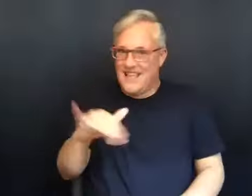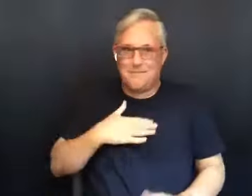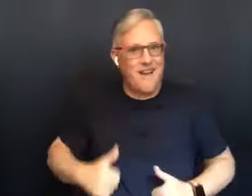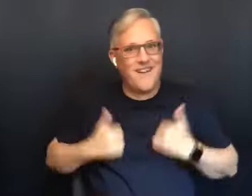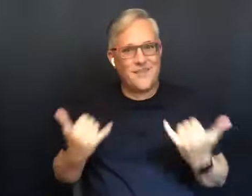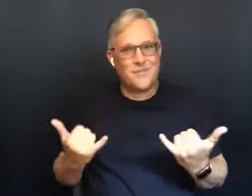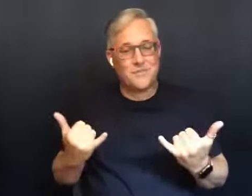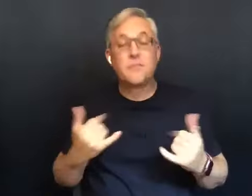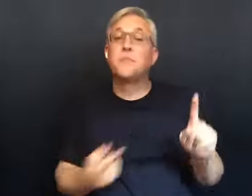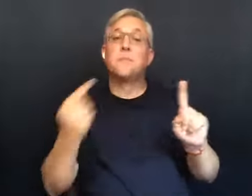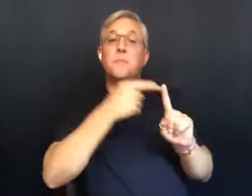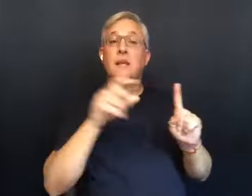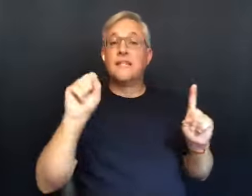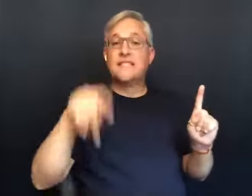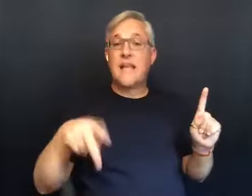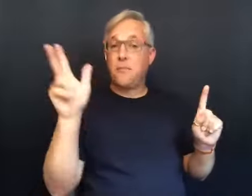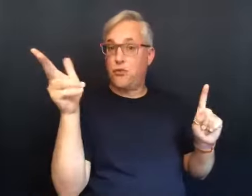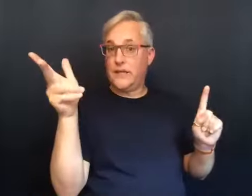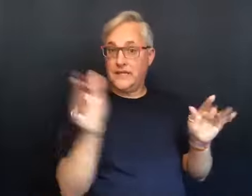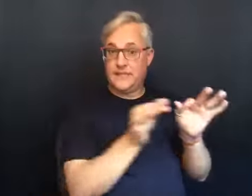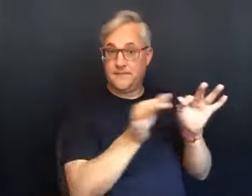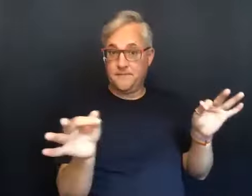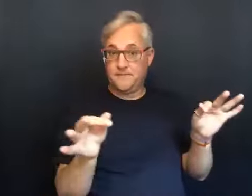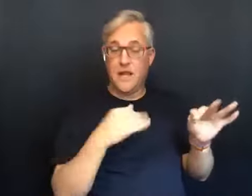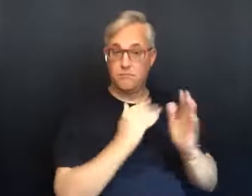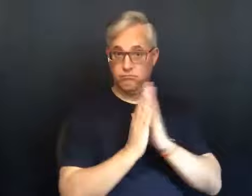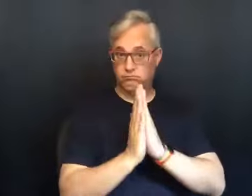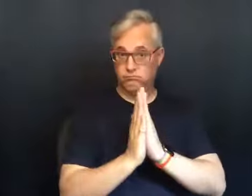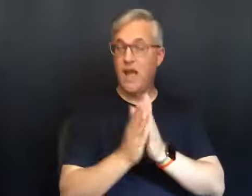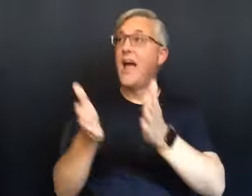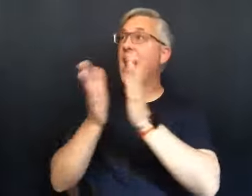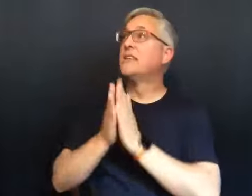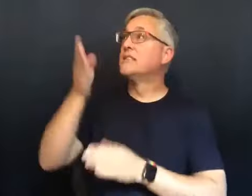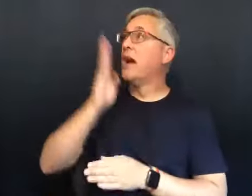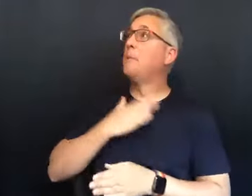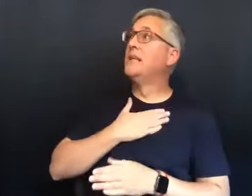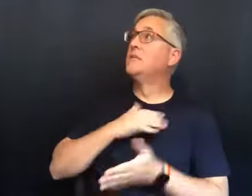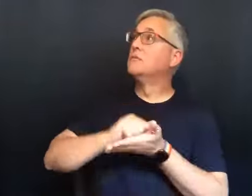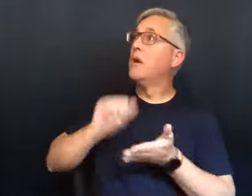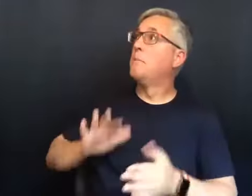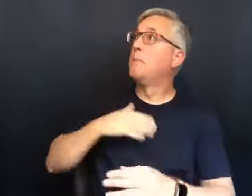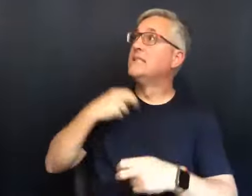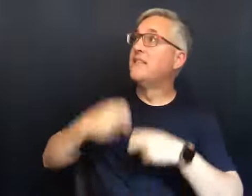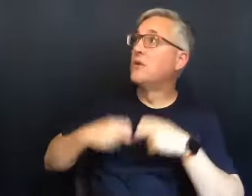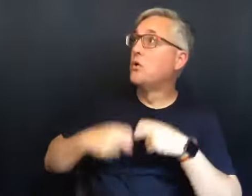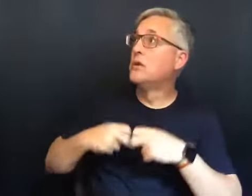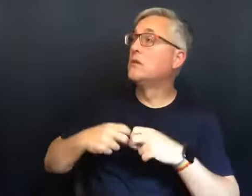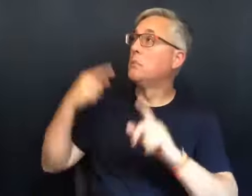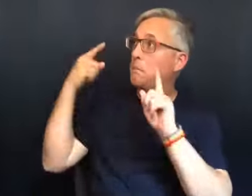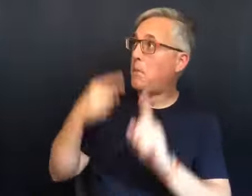just happens to be the life that I get to live today. And back in step 3, I asked God to take away